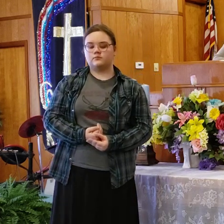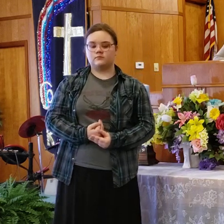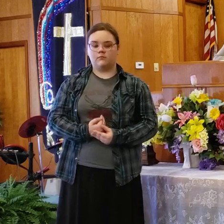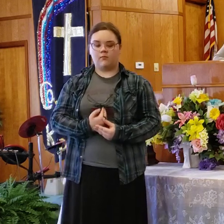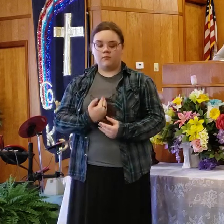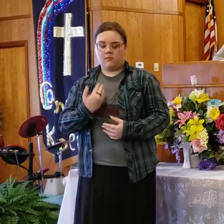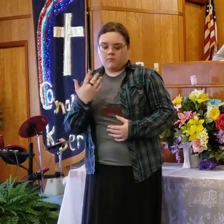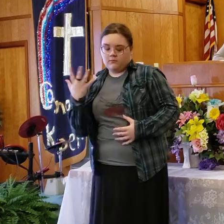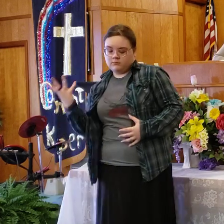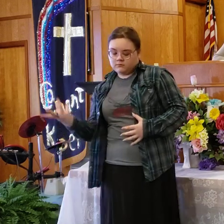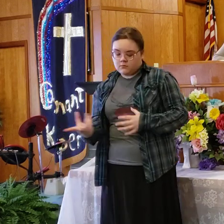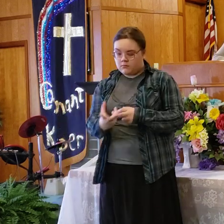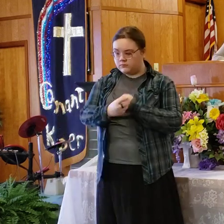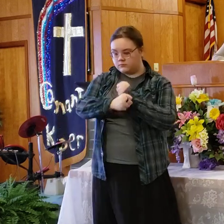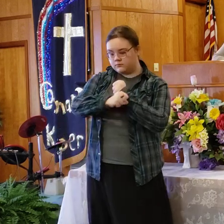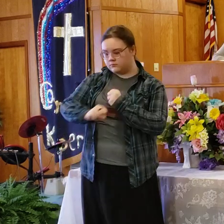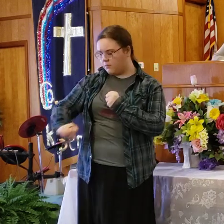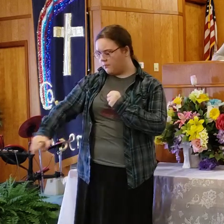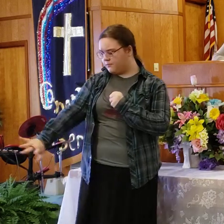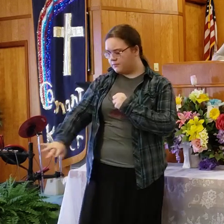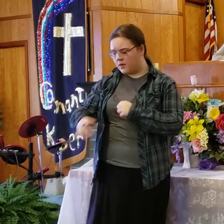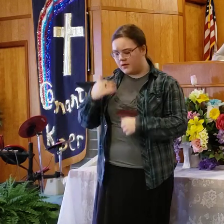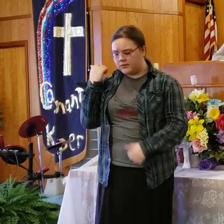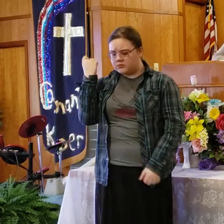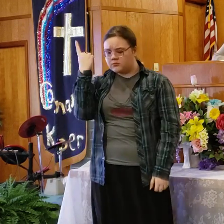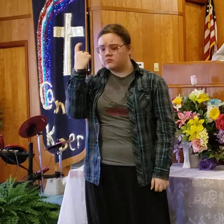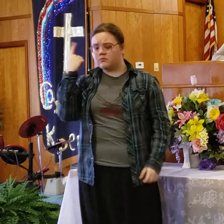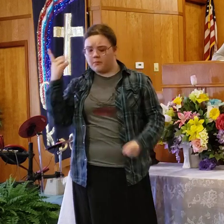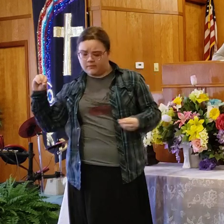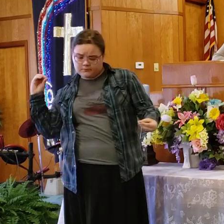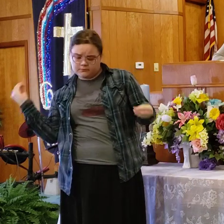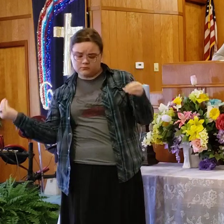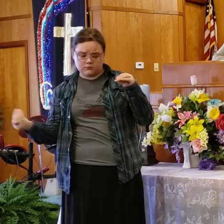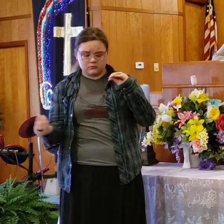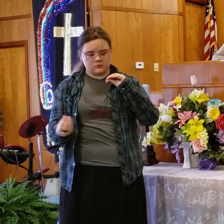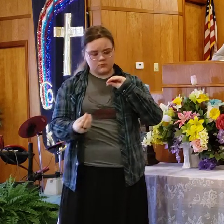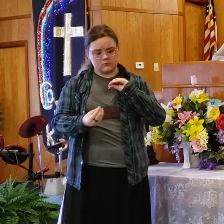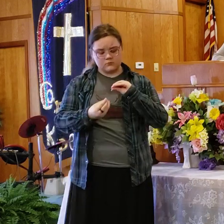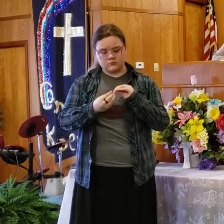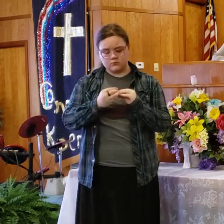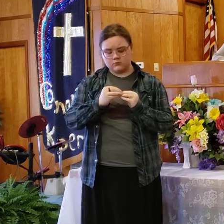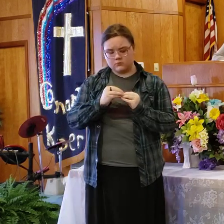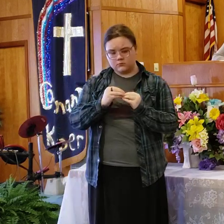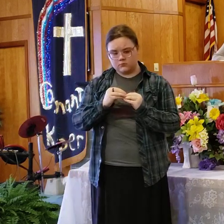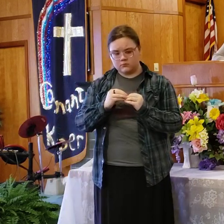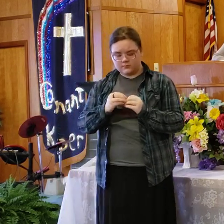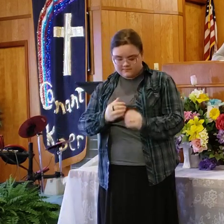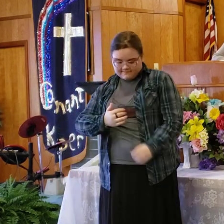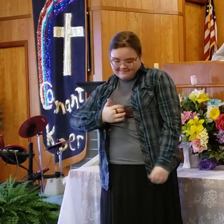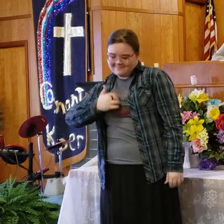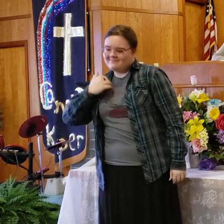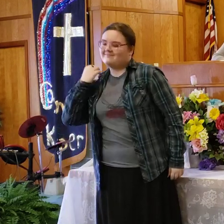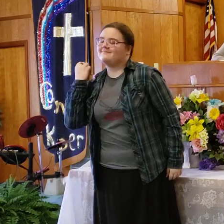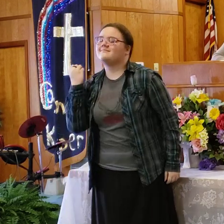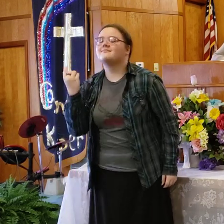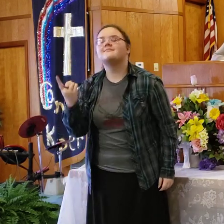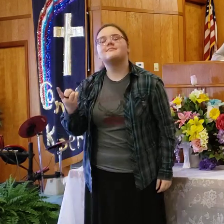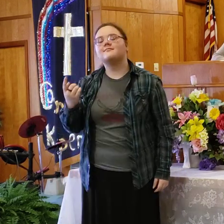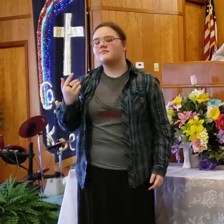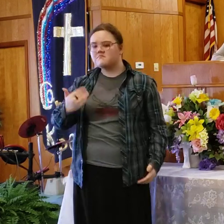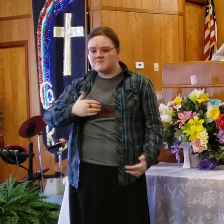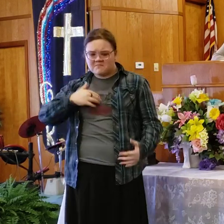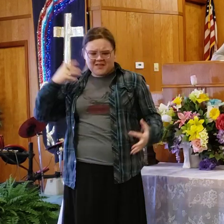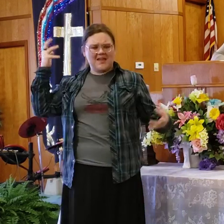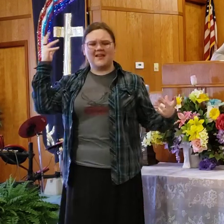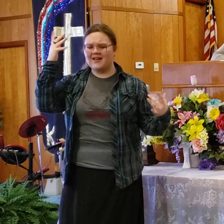When they let me go, and I just don't know how nothing may end meet. I did my best